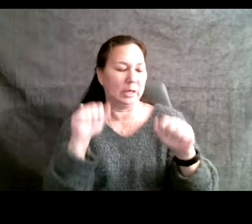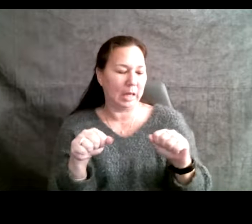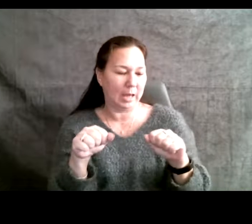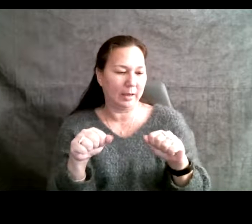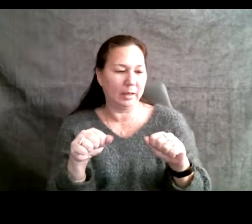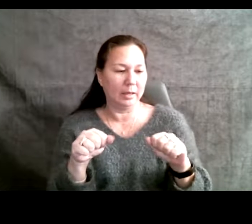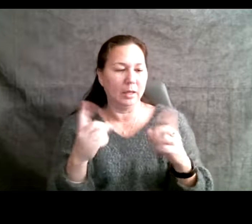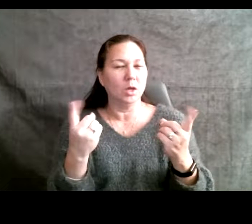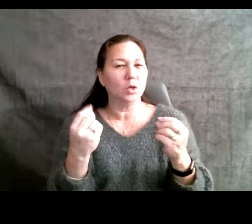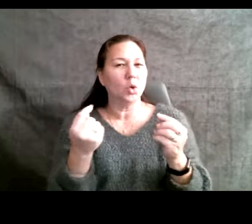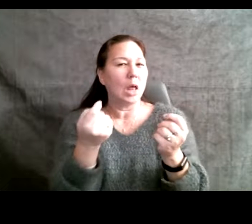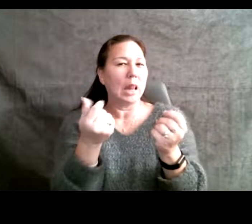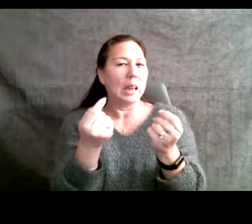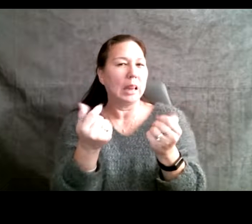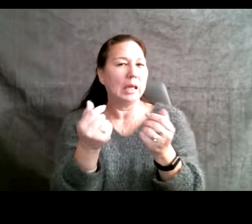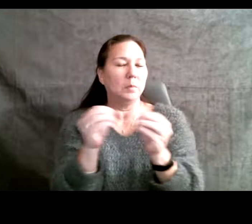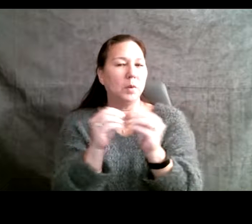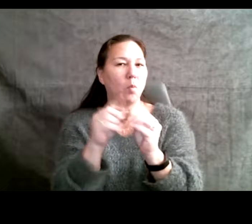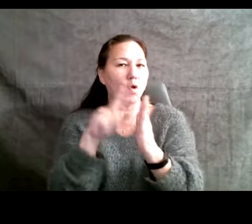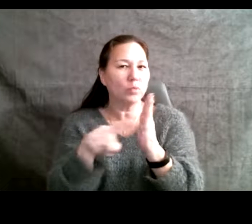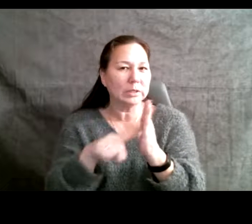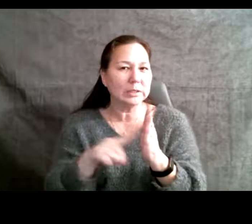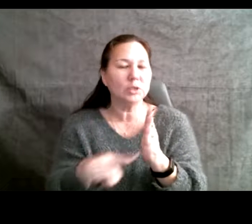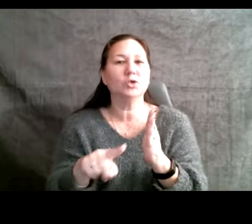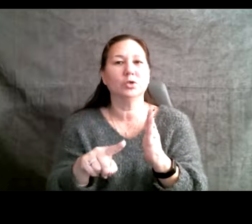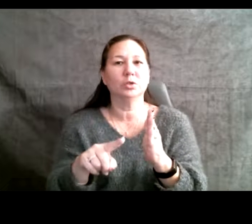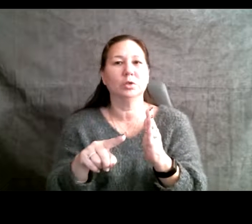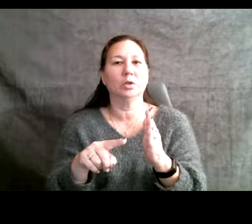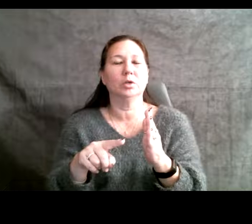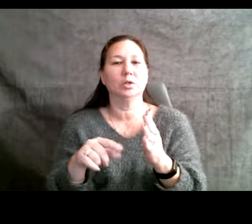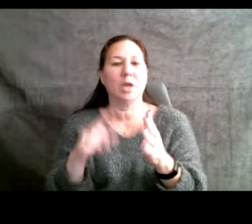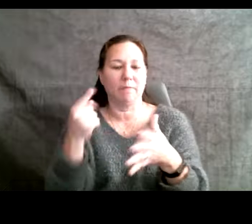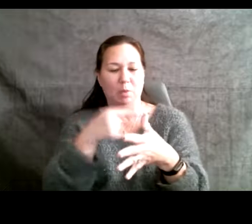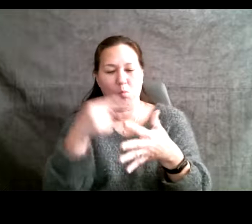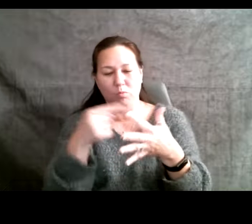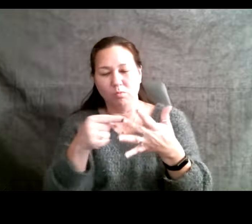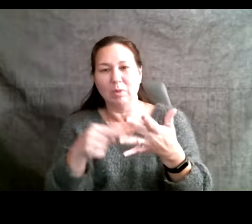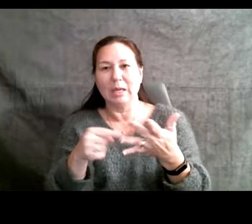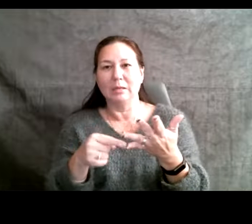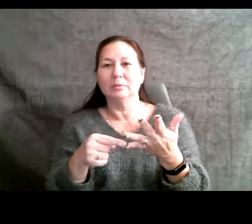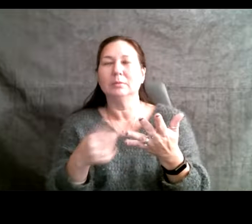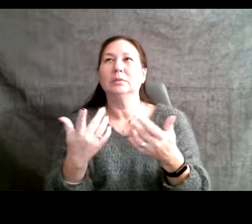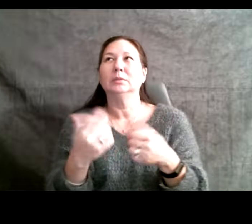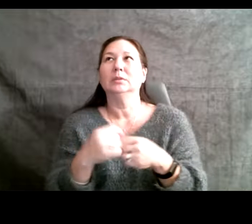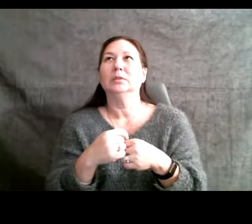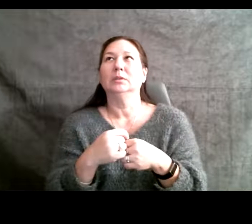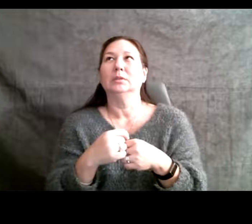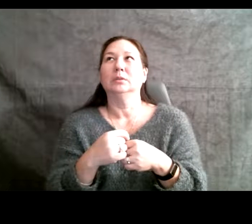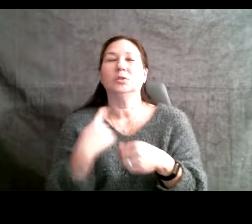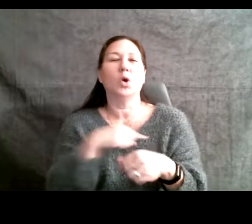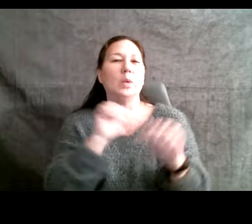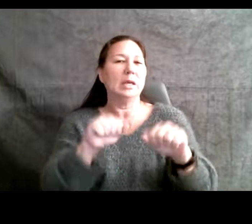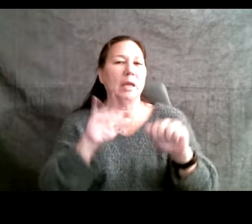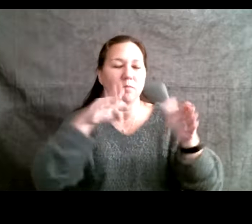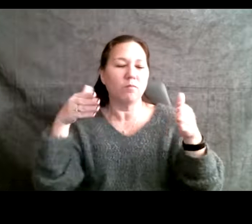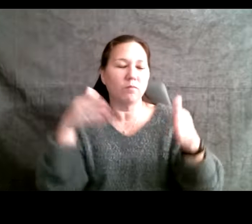do a little more research on them and talk about them as a group. Because I think we're pinpointing